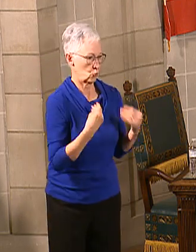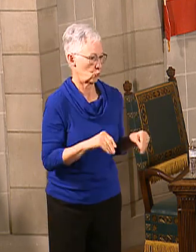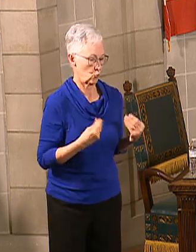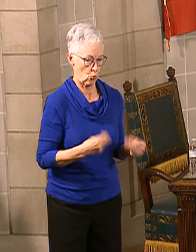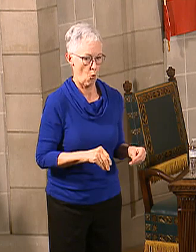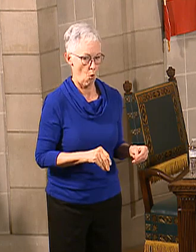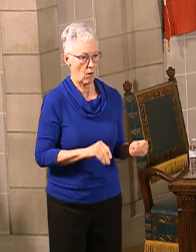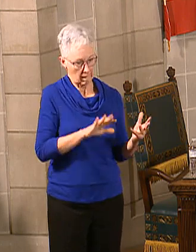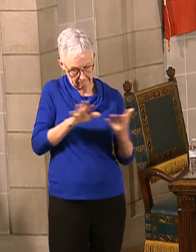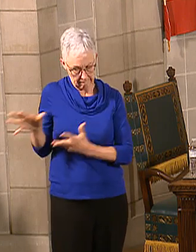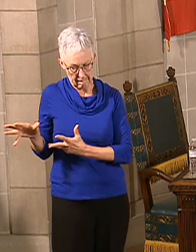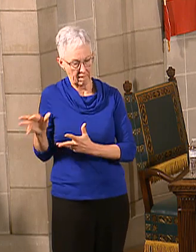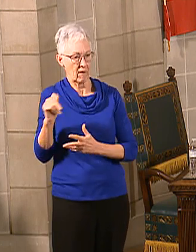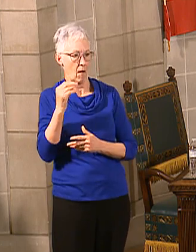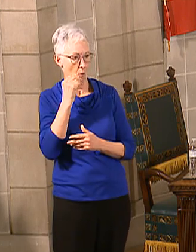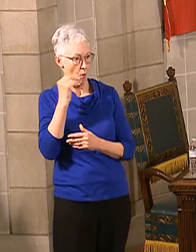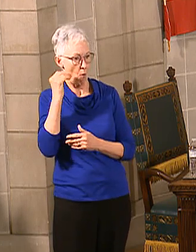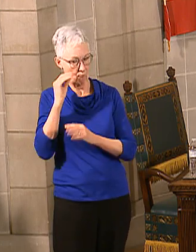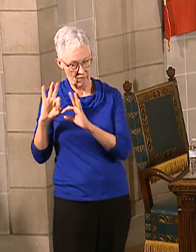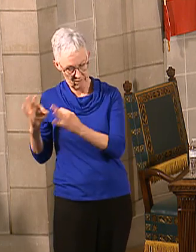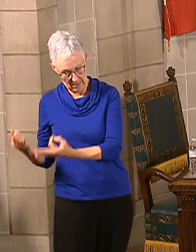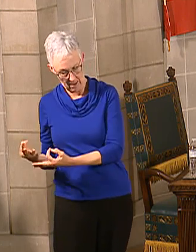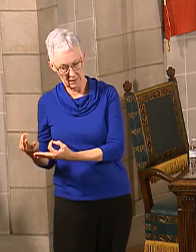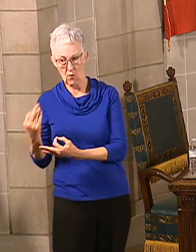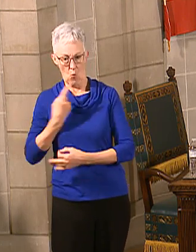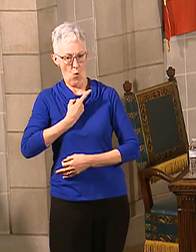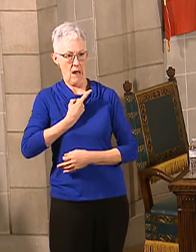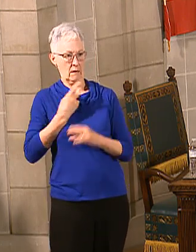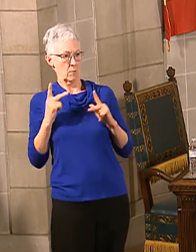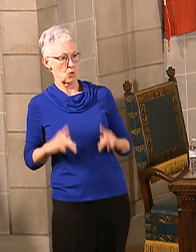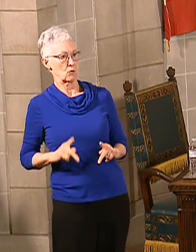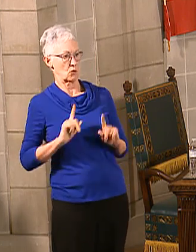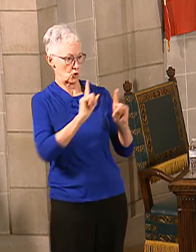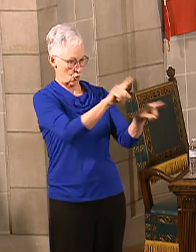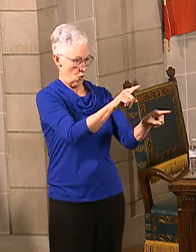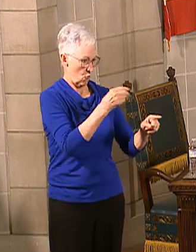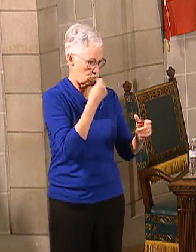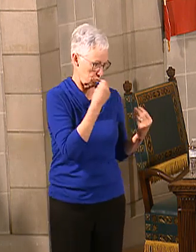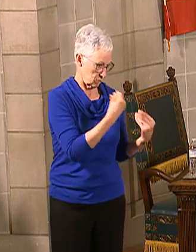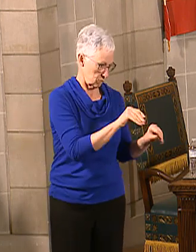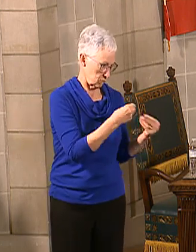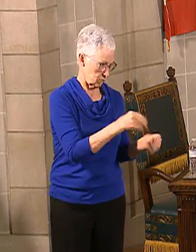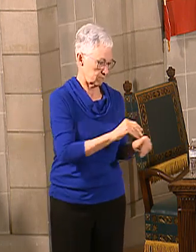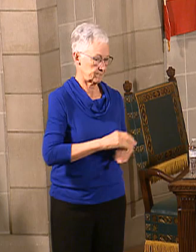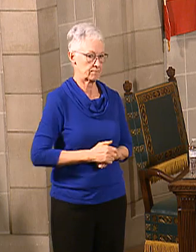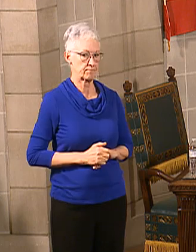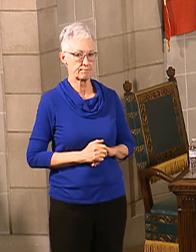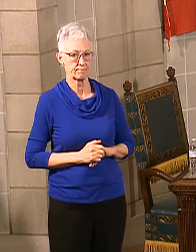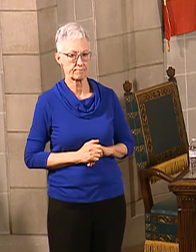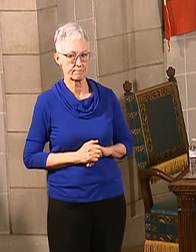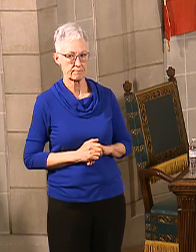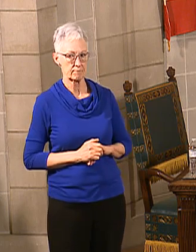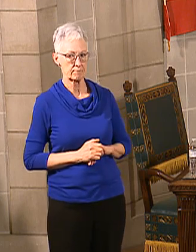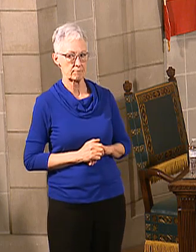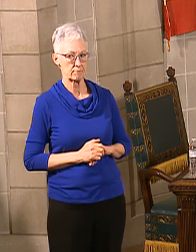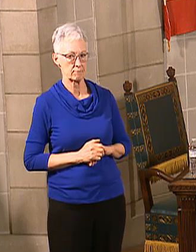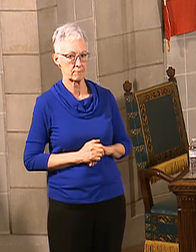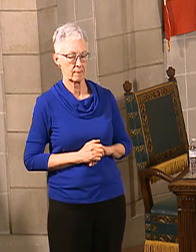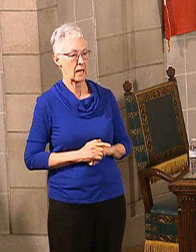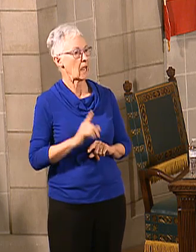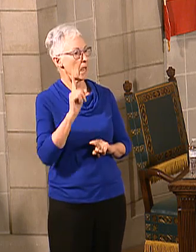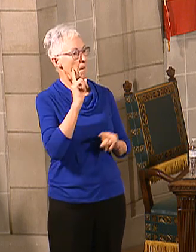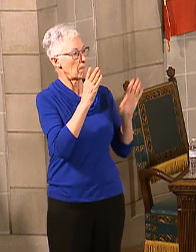shopper for your family. And that's for everyone's safety. Plan your trip. That means make a